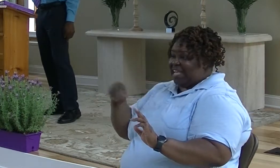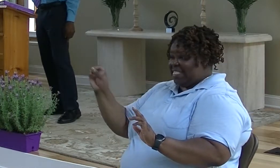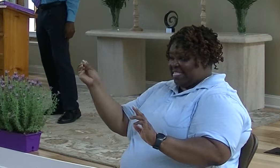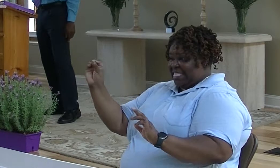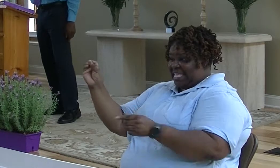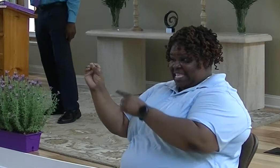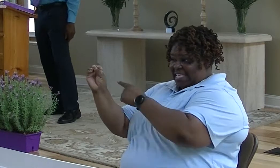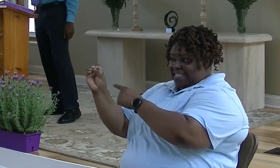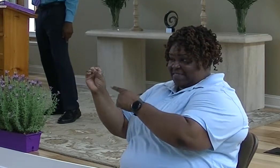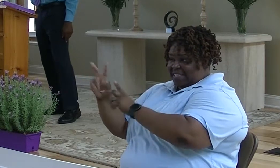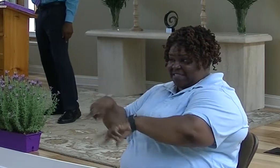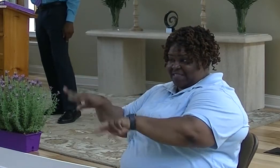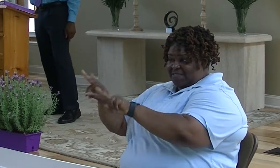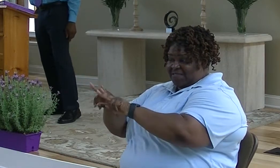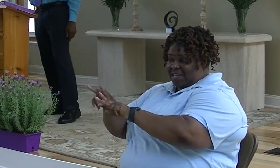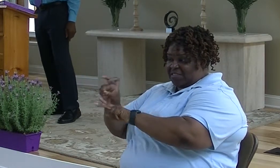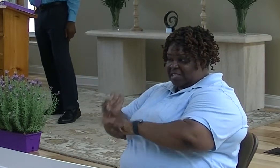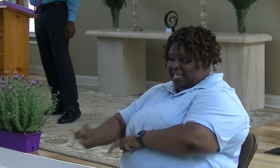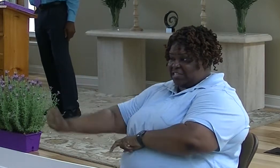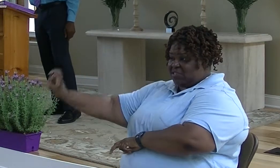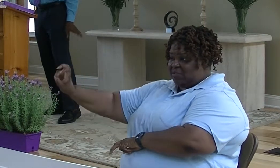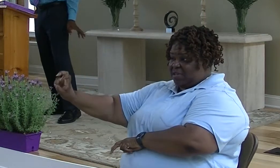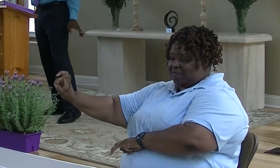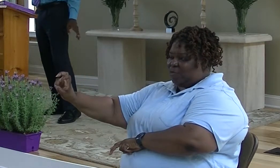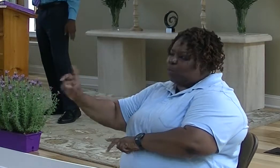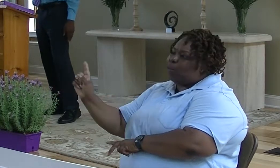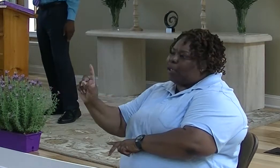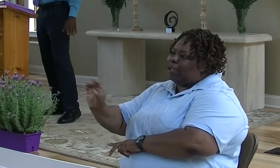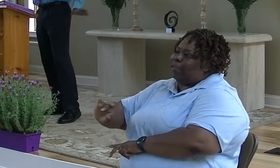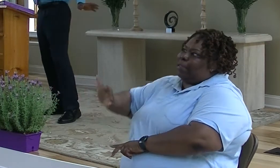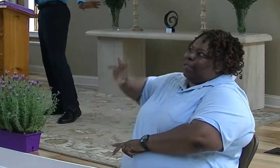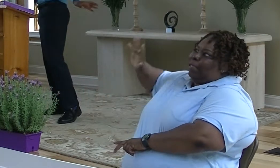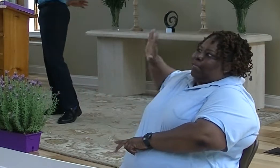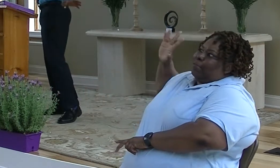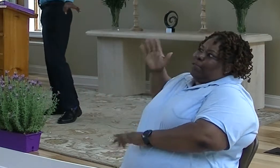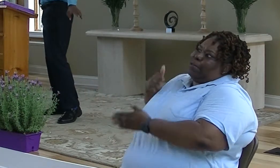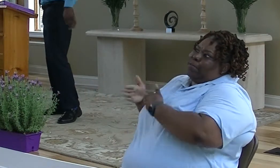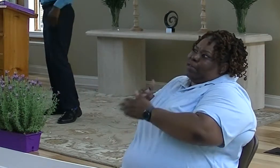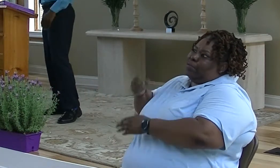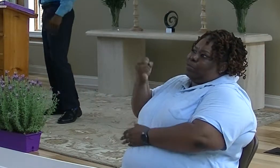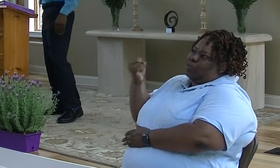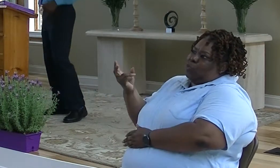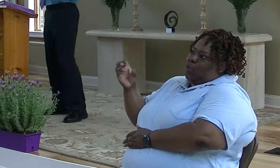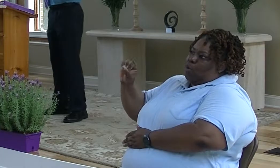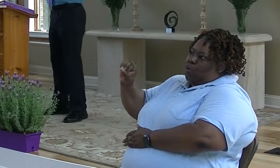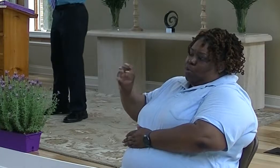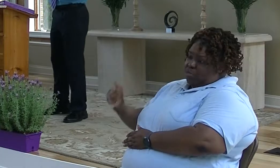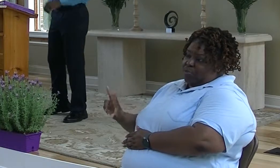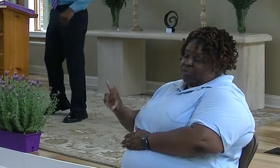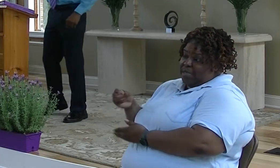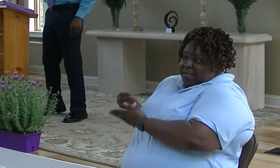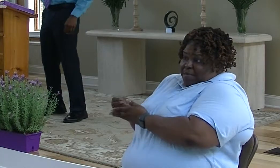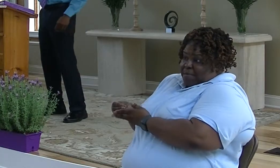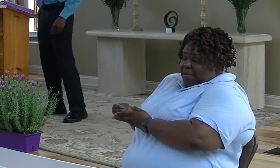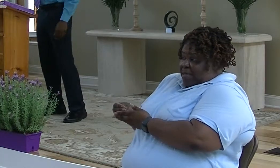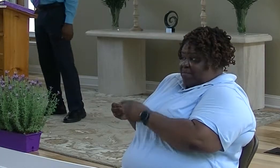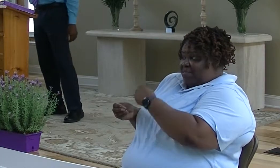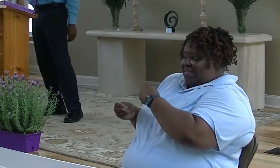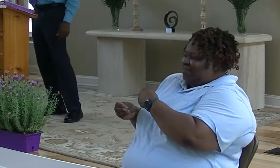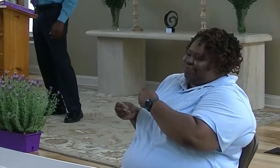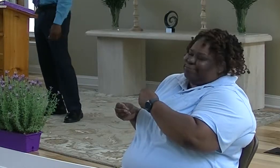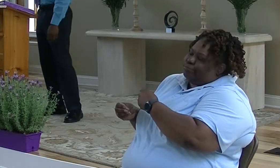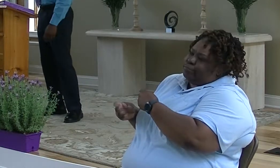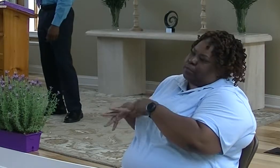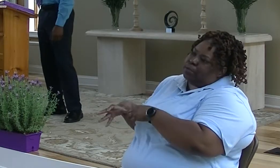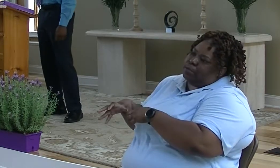inherent in value, if I was to travel back in time to say 1203 and try to buy something with this, they